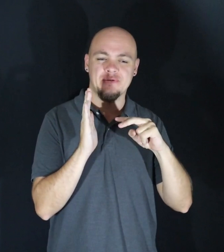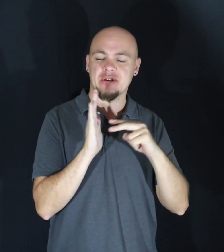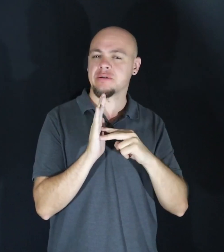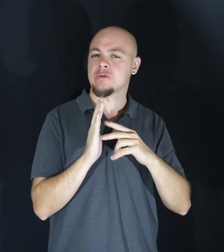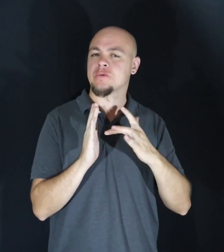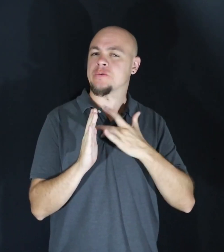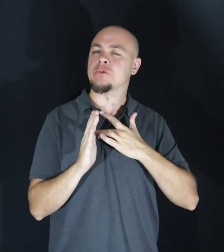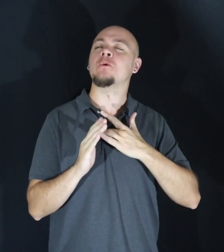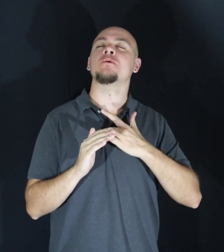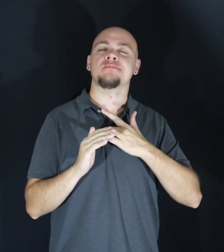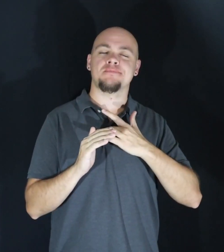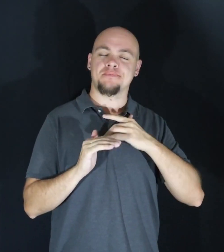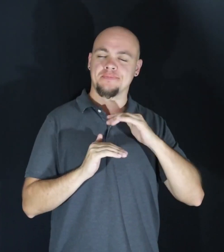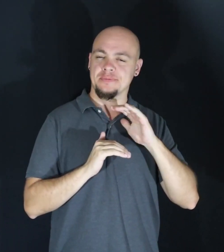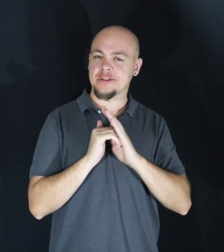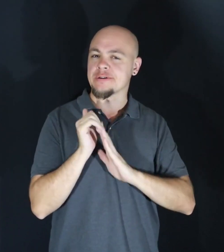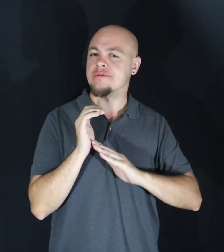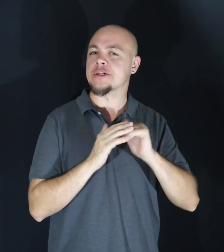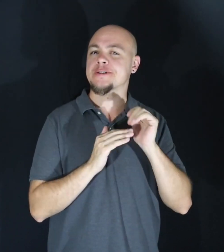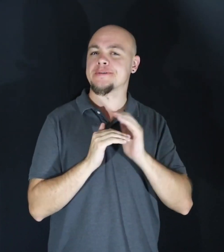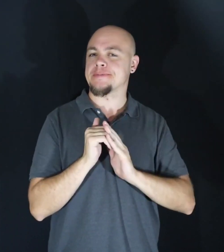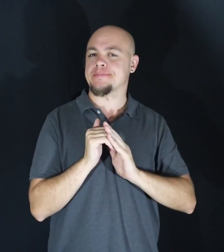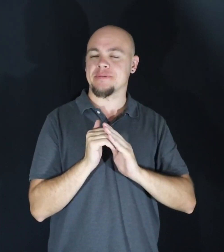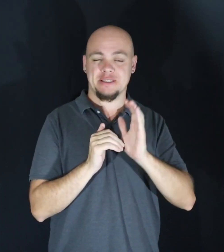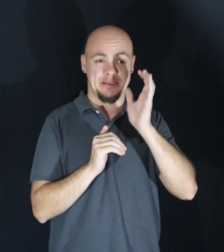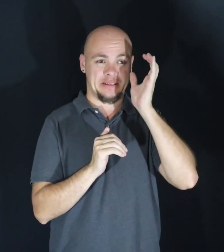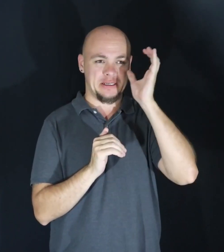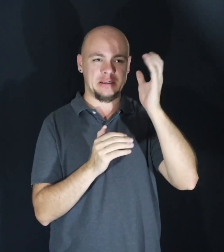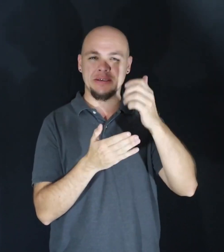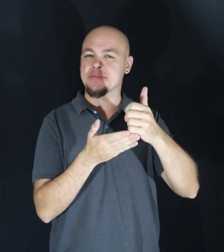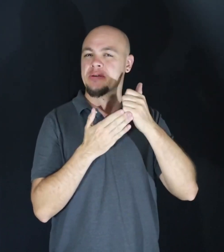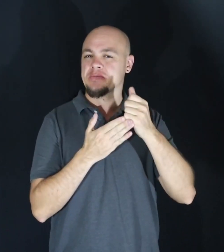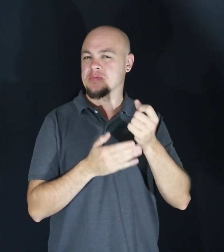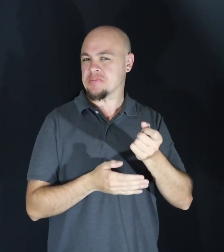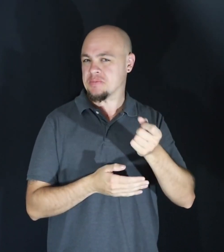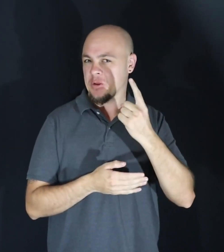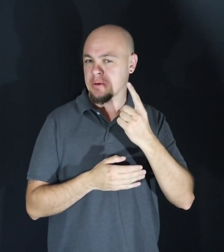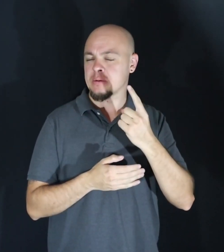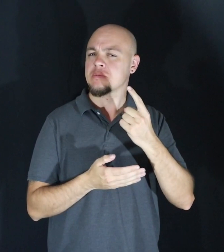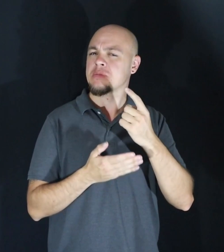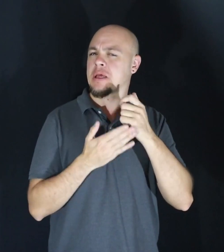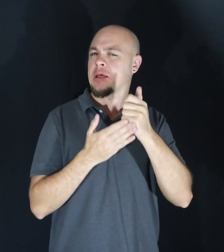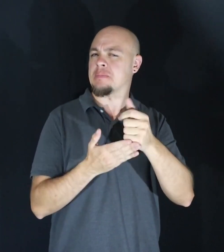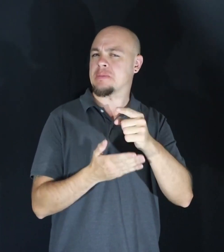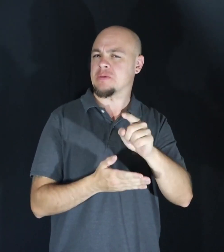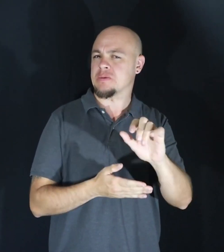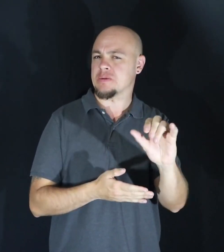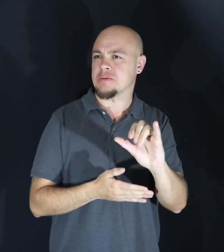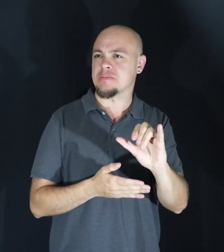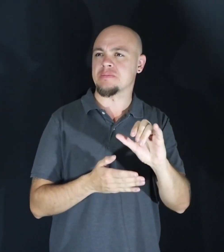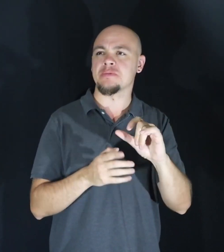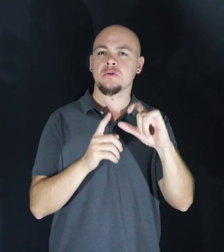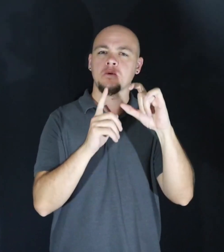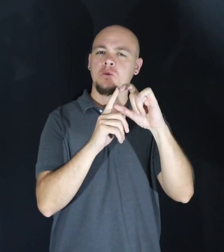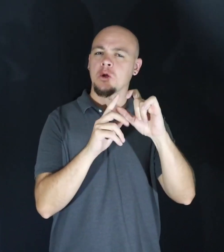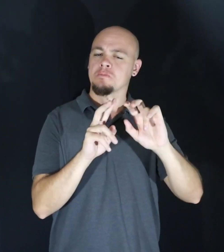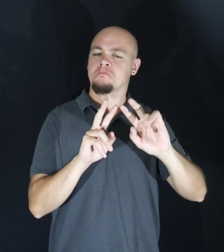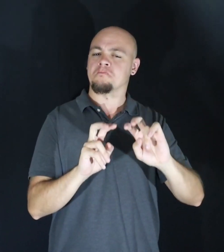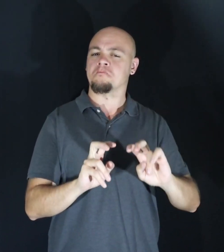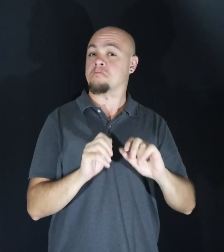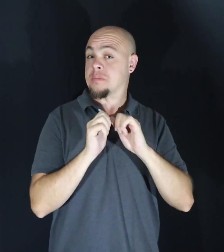deep comfort and help me make sense of concepts. I thought they might help you too, so let's check out some words together, shall